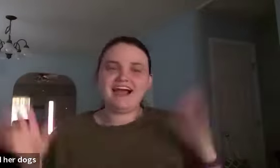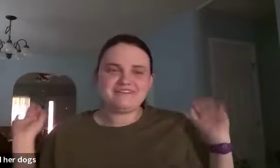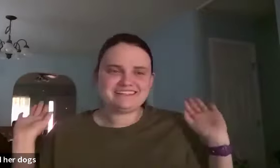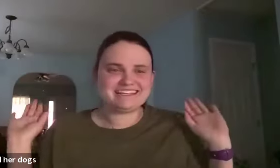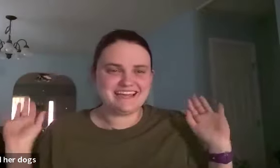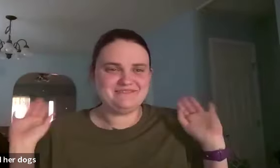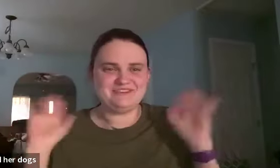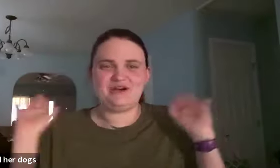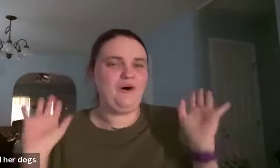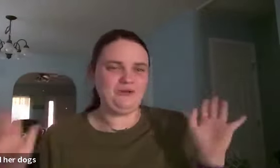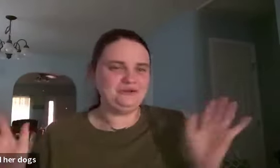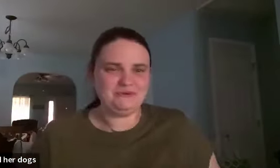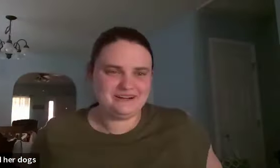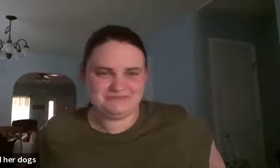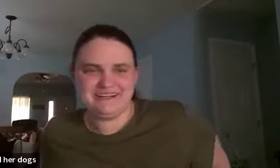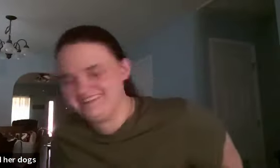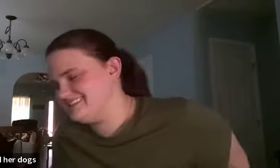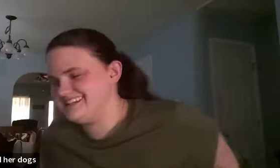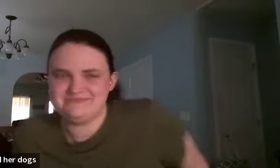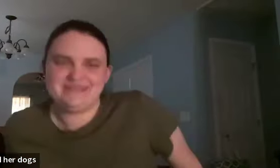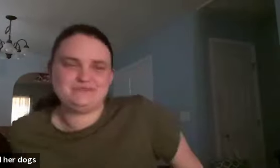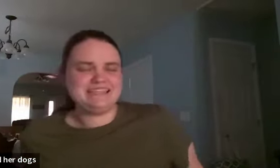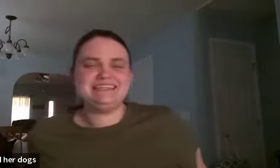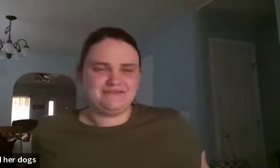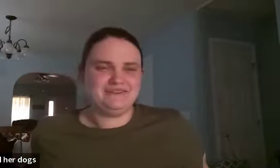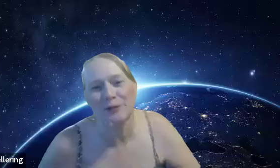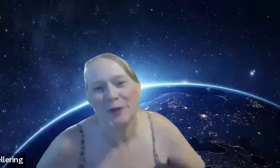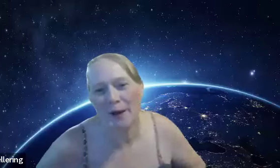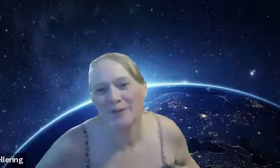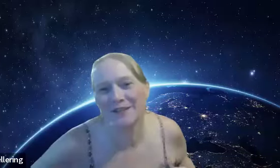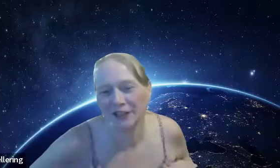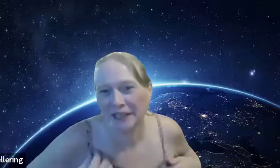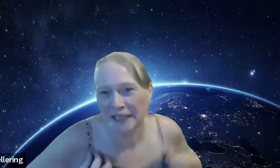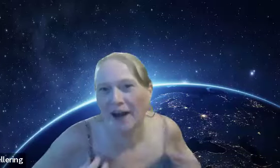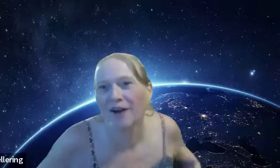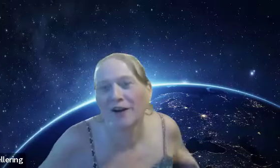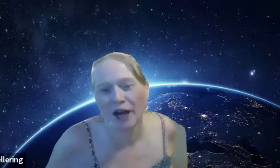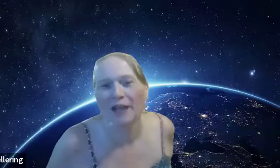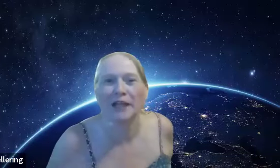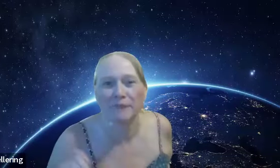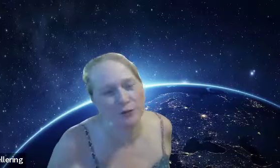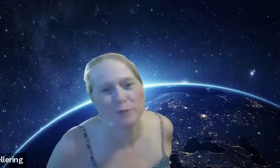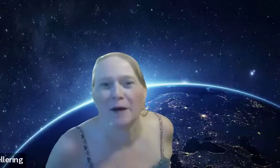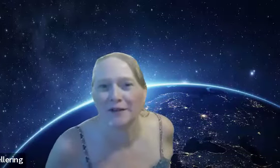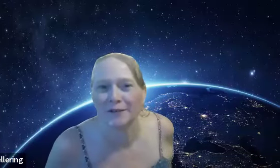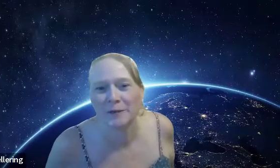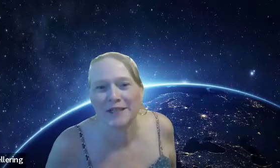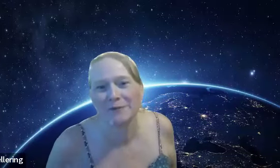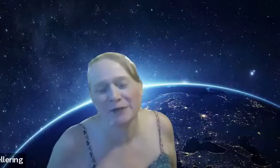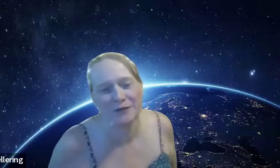I always get excited when there's a whole new word to put in this list because Also, it's never you know that Jillian and I are not like first responders because it